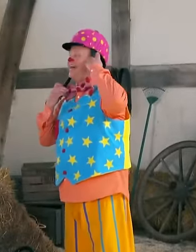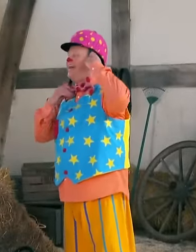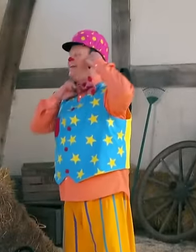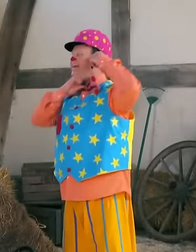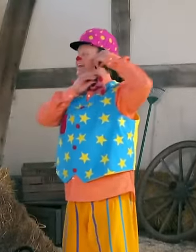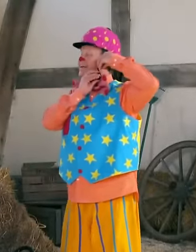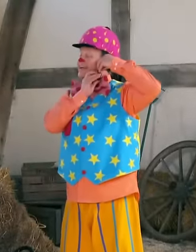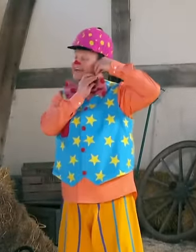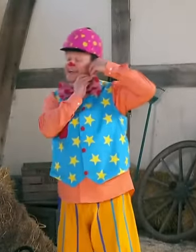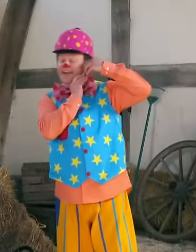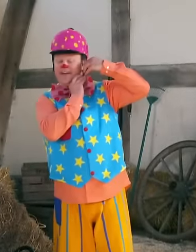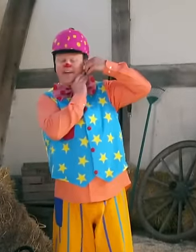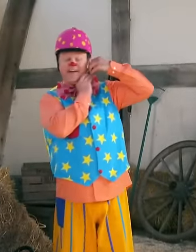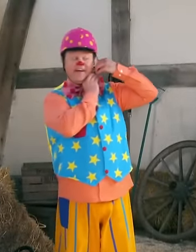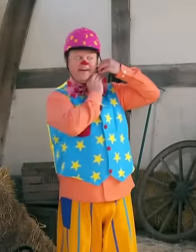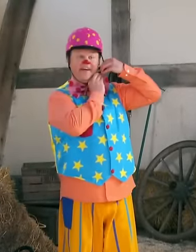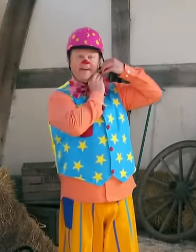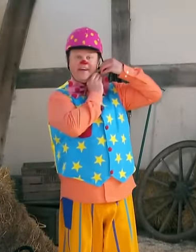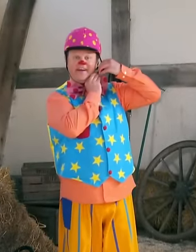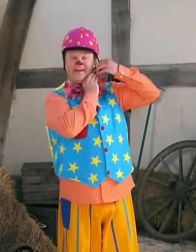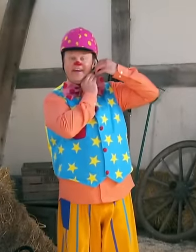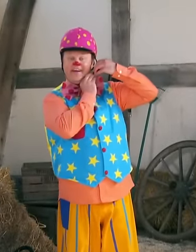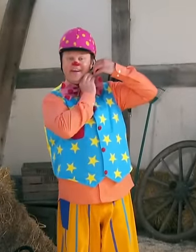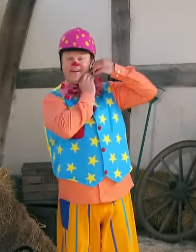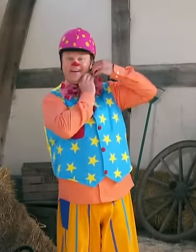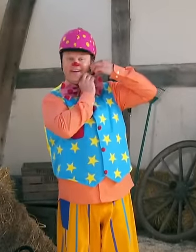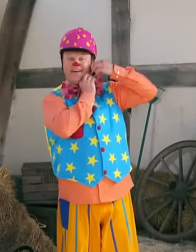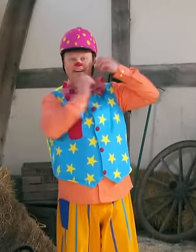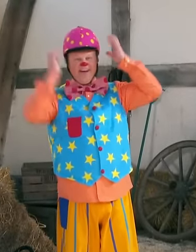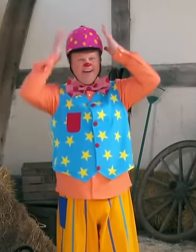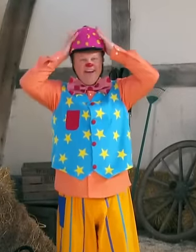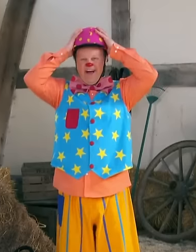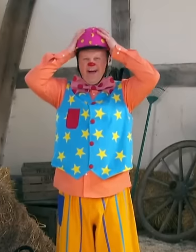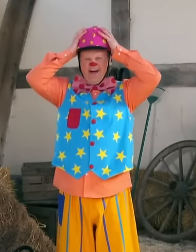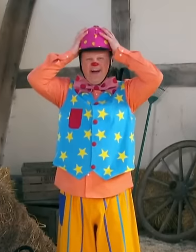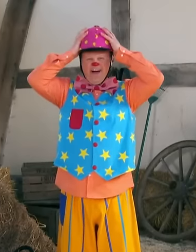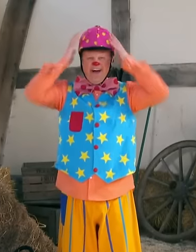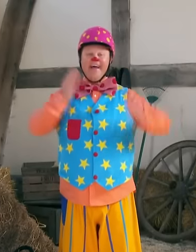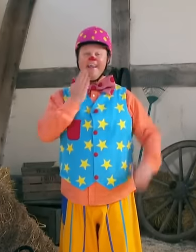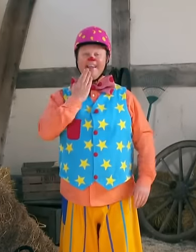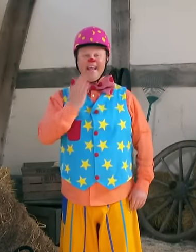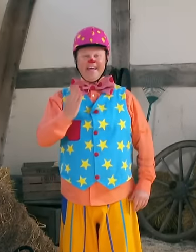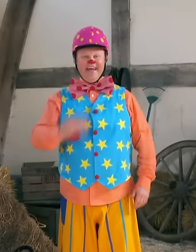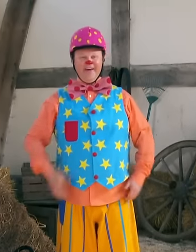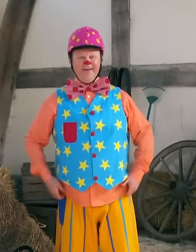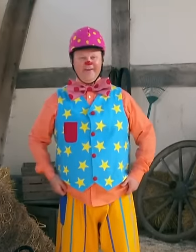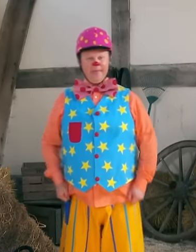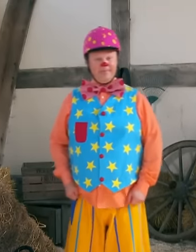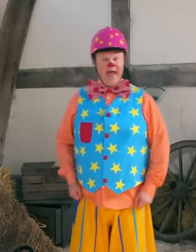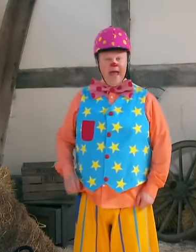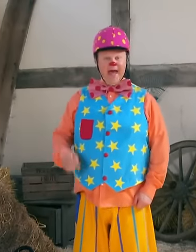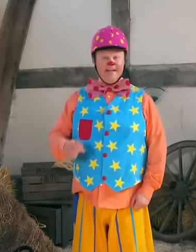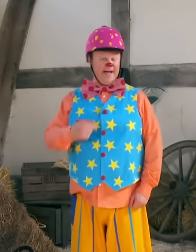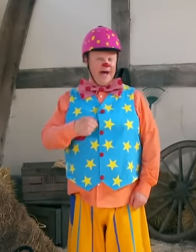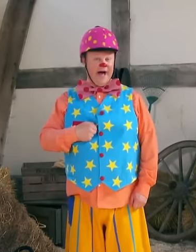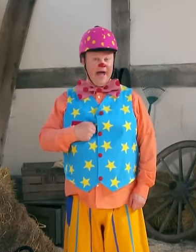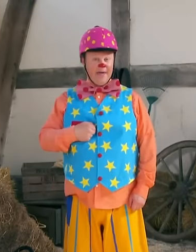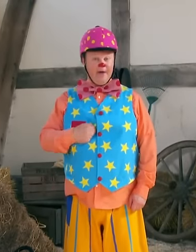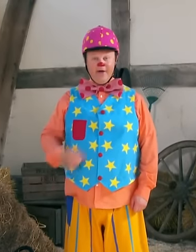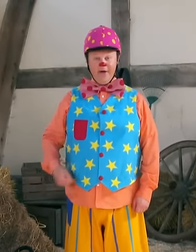Hello, Mr. Tumble. You look very smart. Thank you. And I'm going